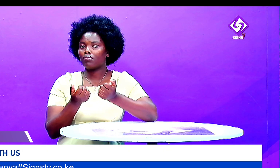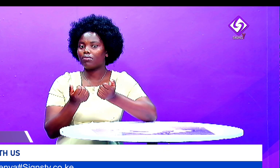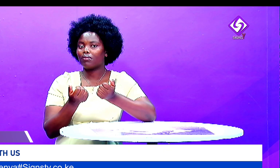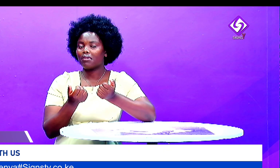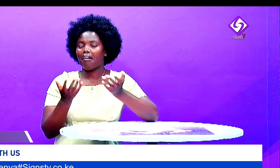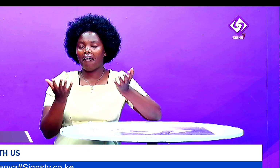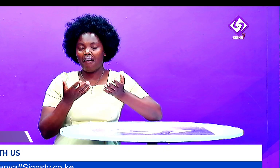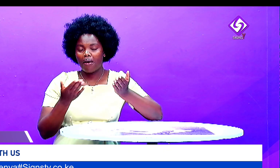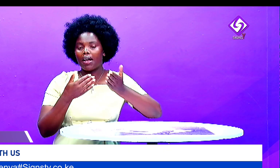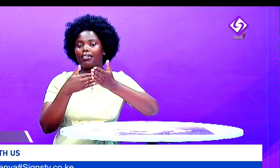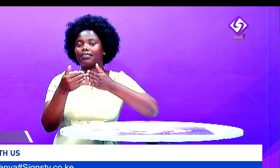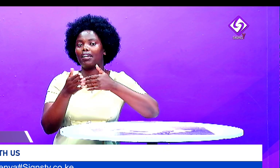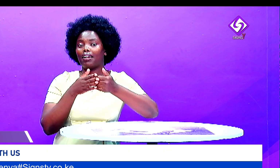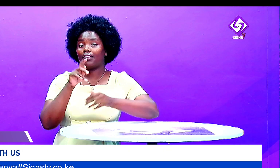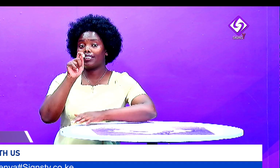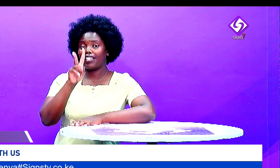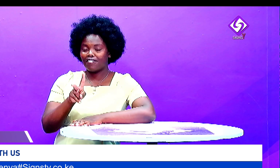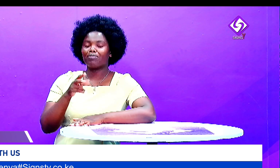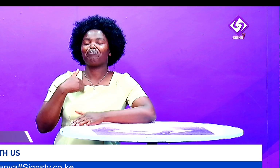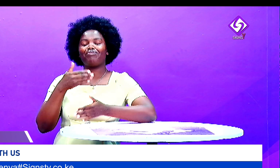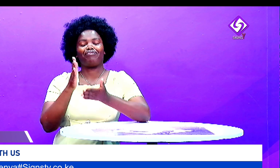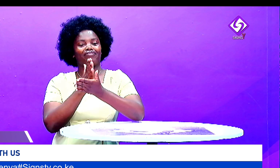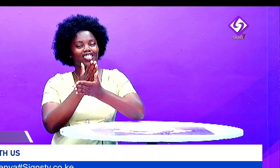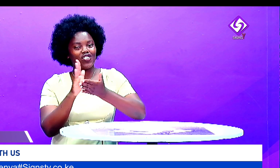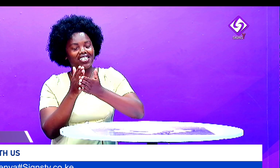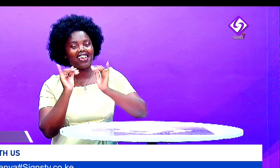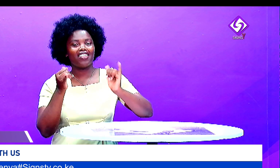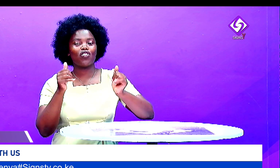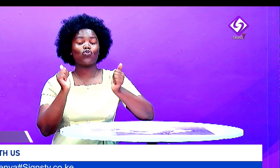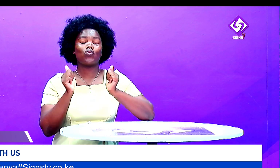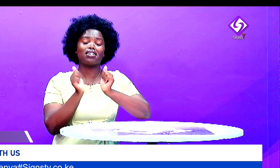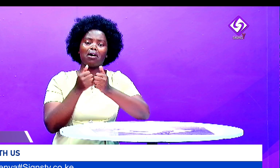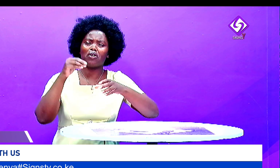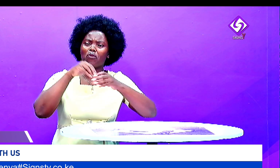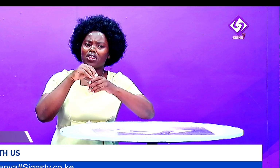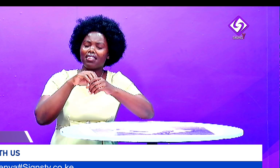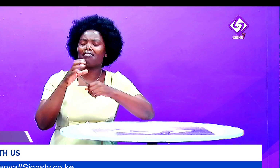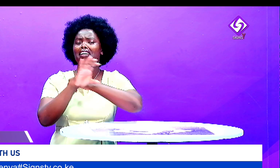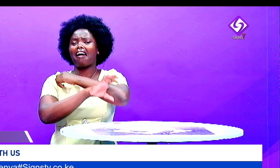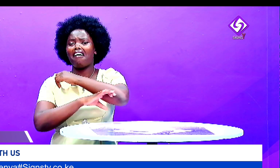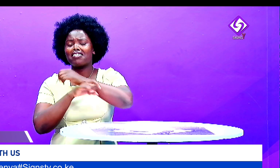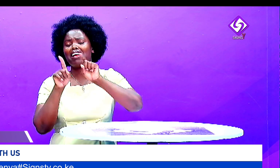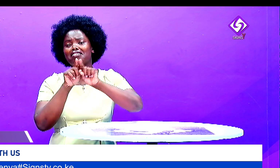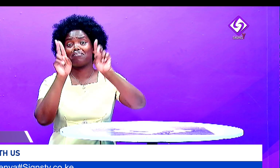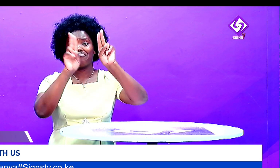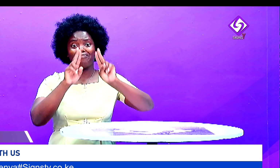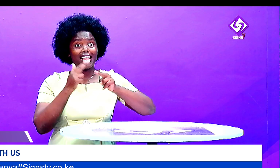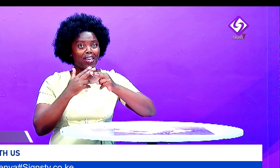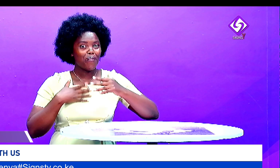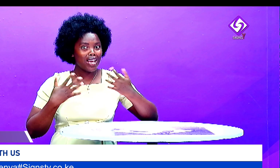Hello viewers and welcome to the Science TV Crunch News. You are with me here, Videlis. We want to share with you the news that is happening